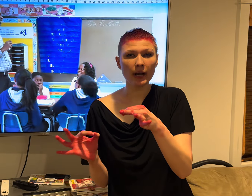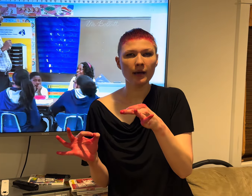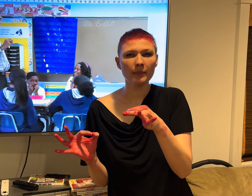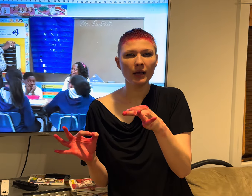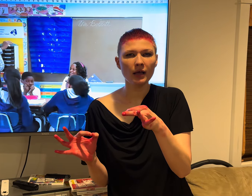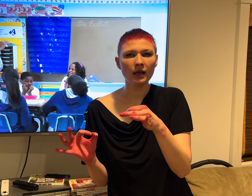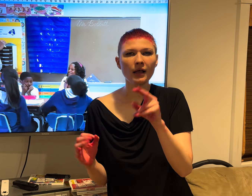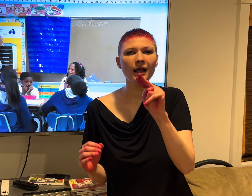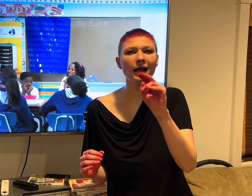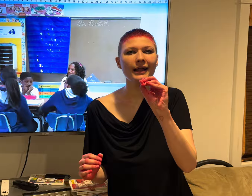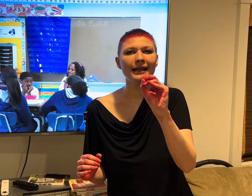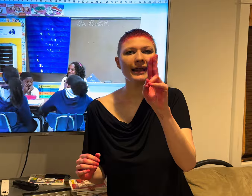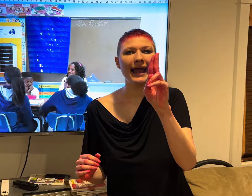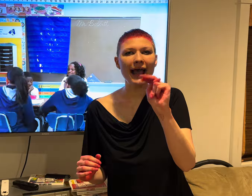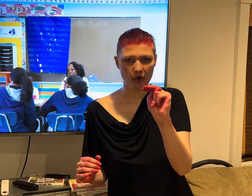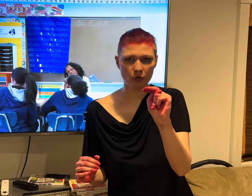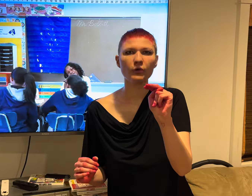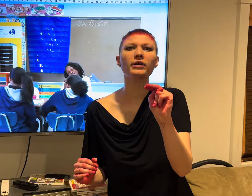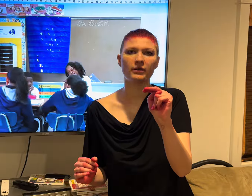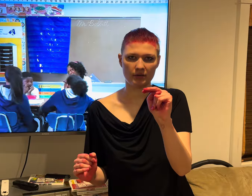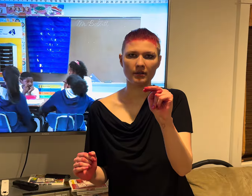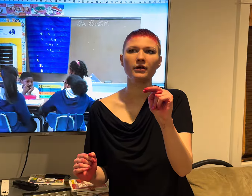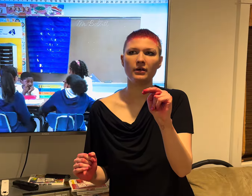I understand what you're going with, but I don't know about affectionate.